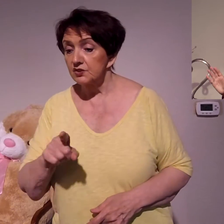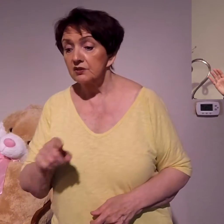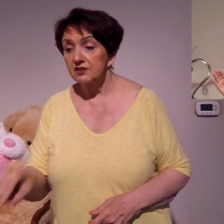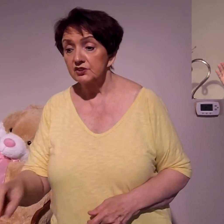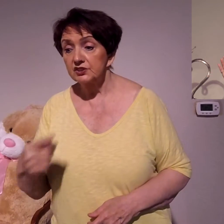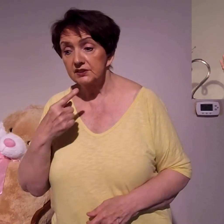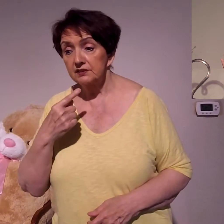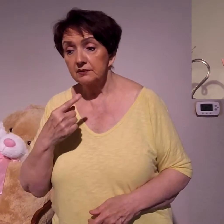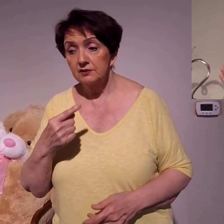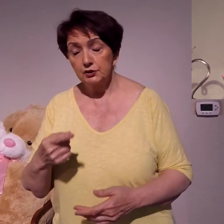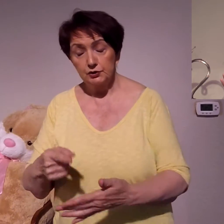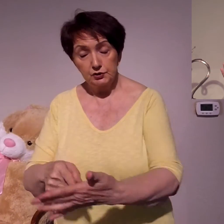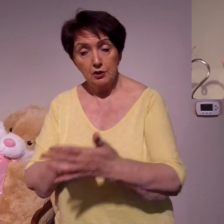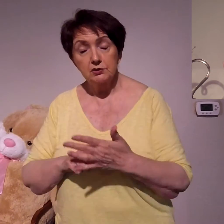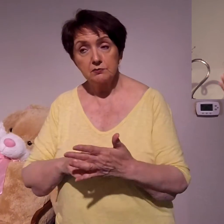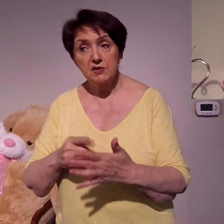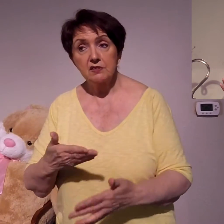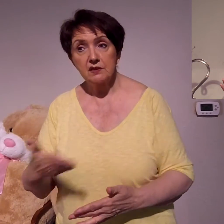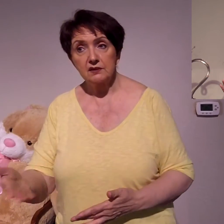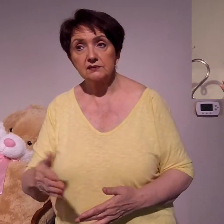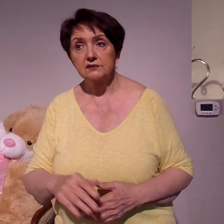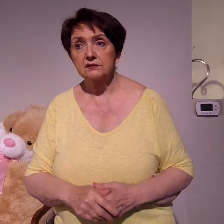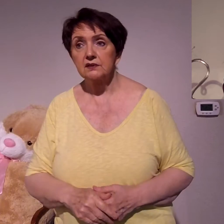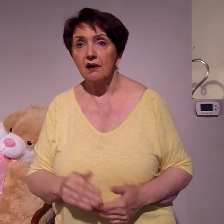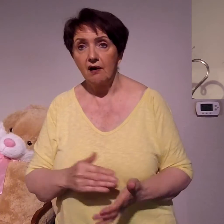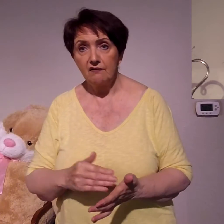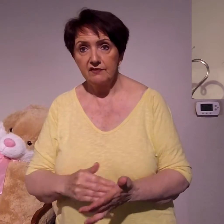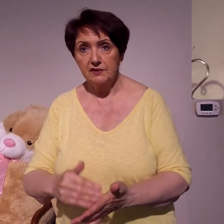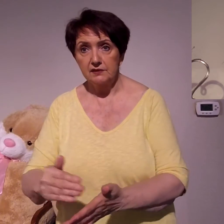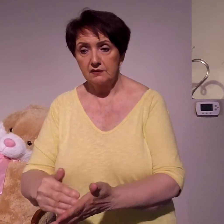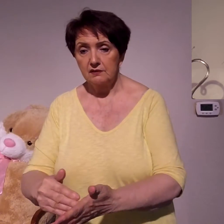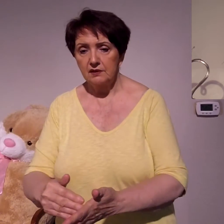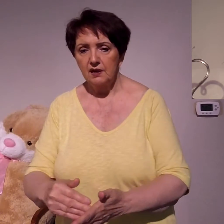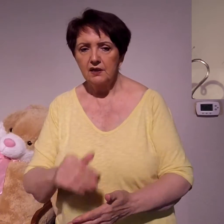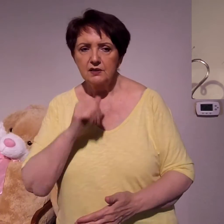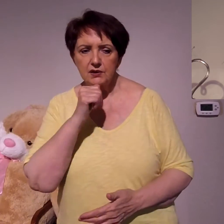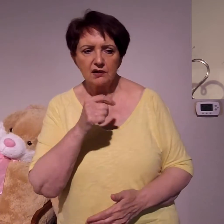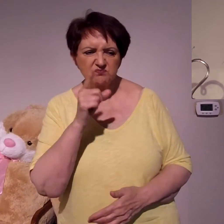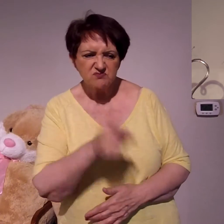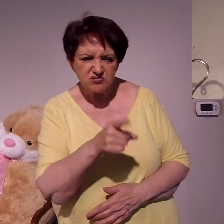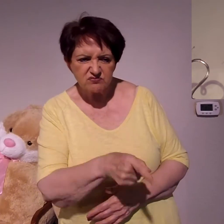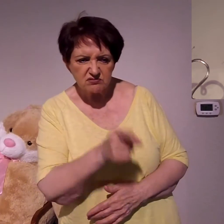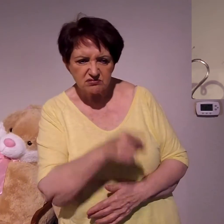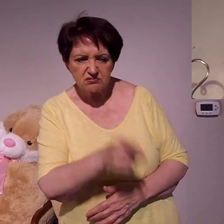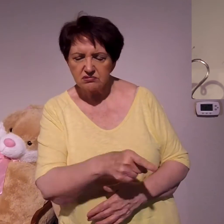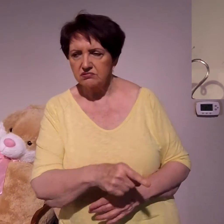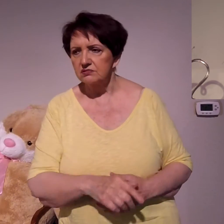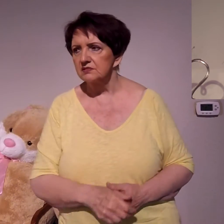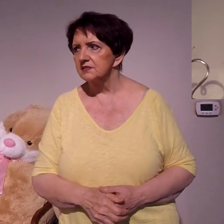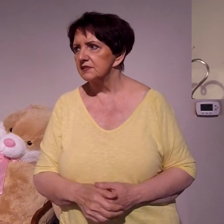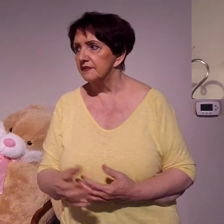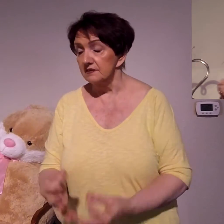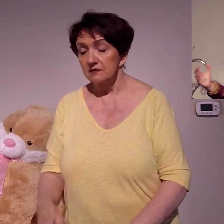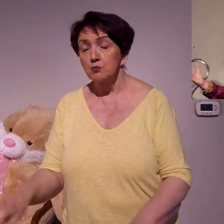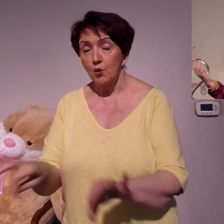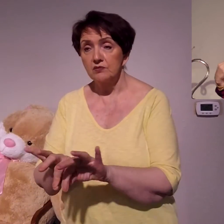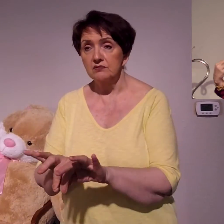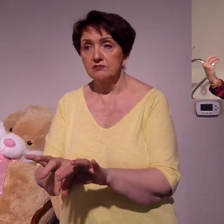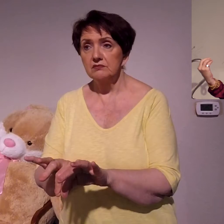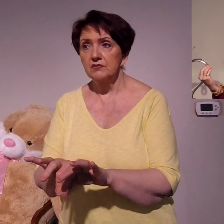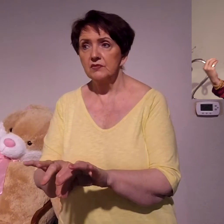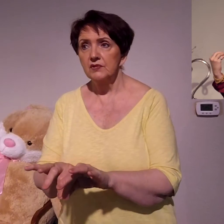things out a lot and not pointing things out. I think this is significantly important. We have